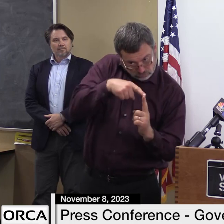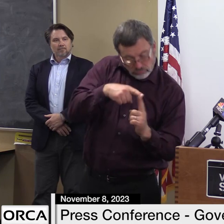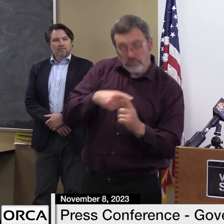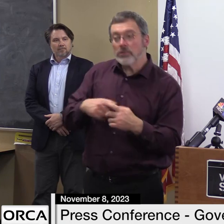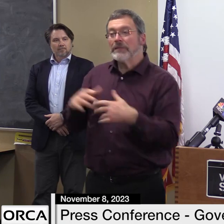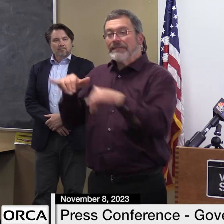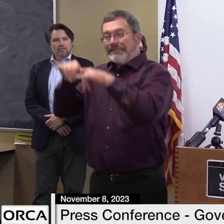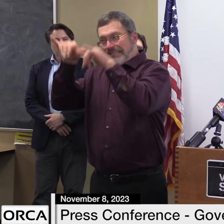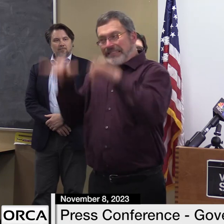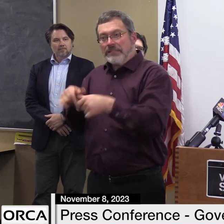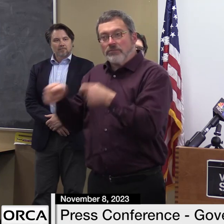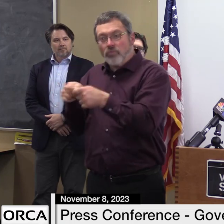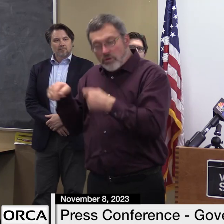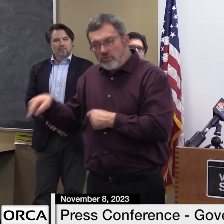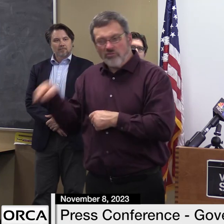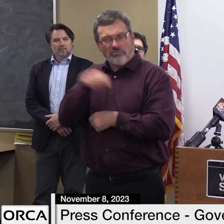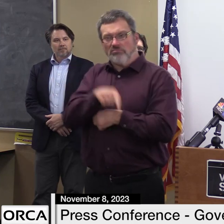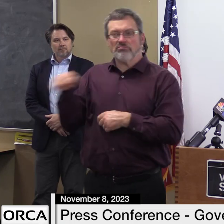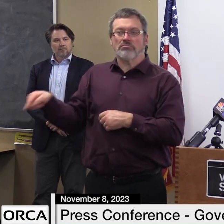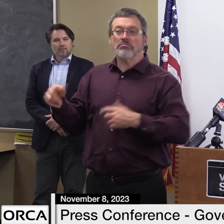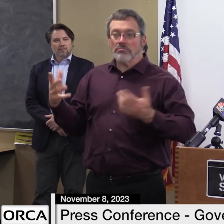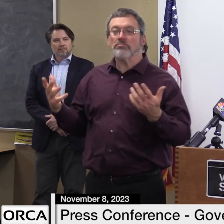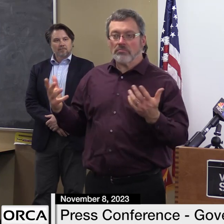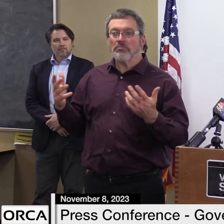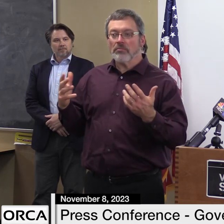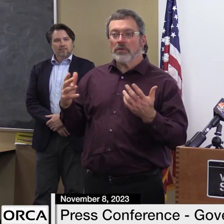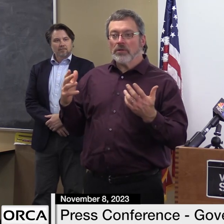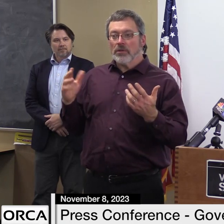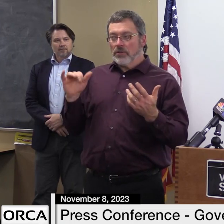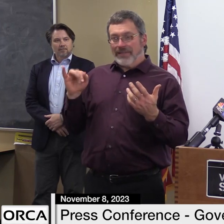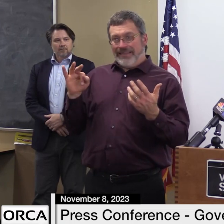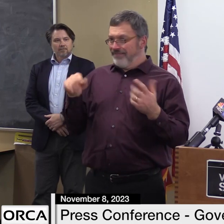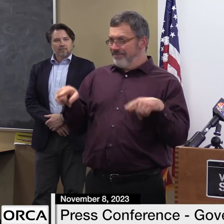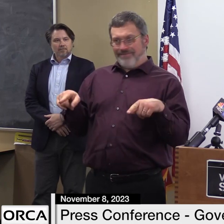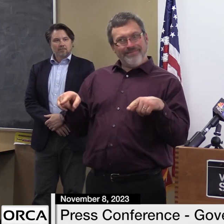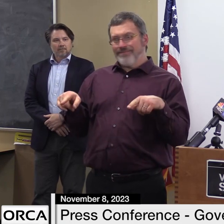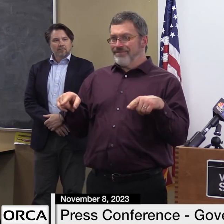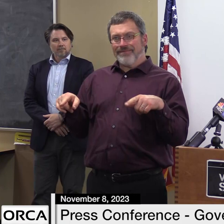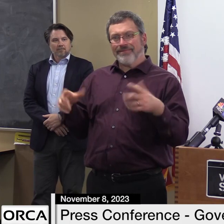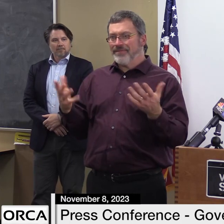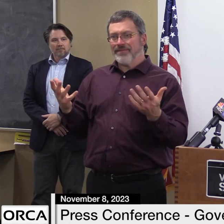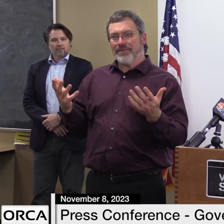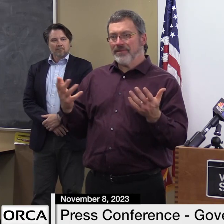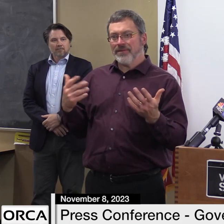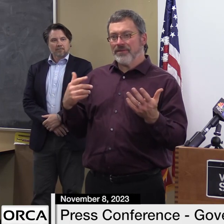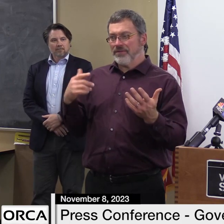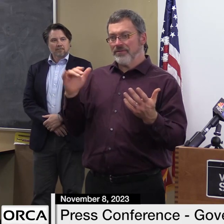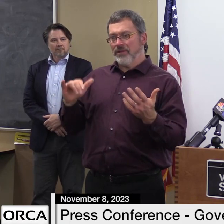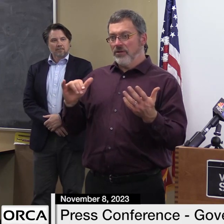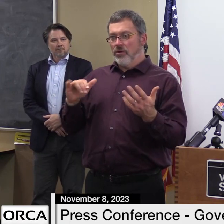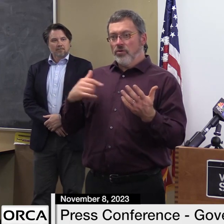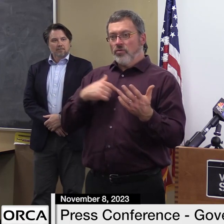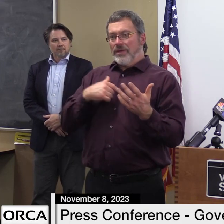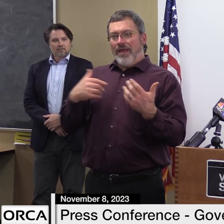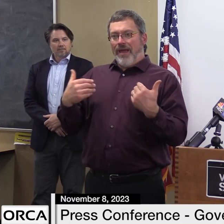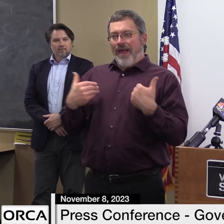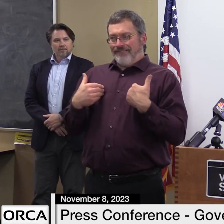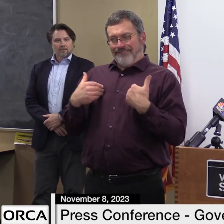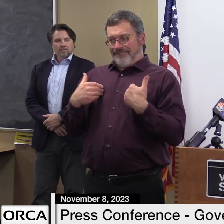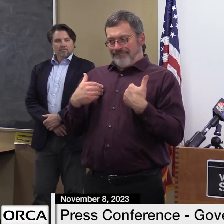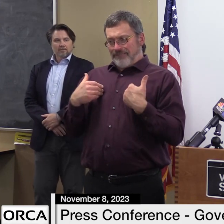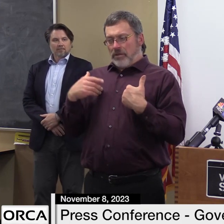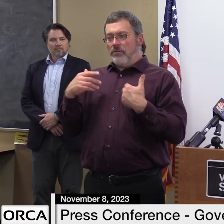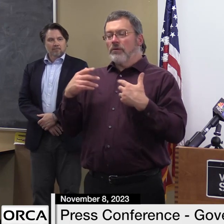is, if we don't, we won't be able to reverse the demographic challenges we face. We won't be able to recruit and retain